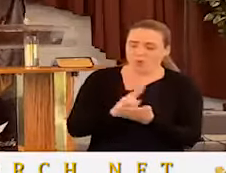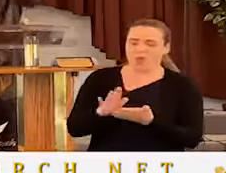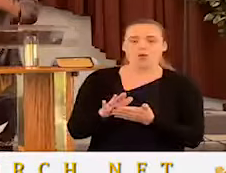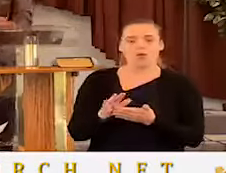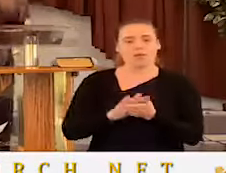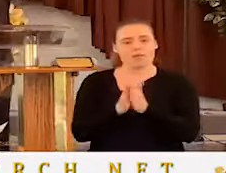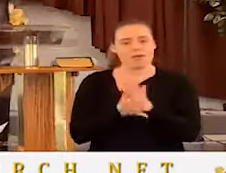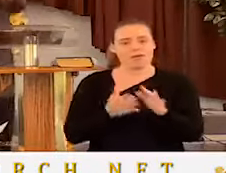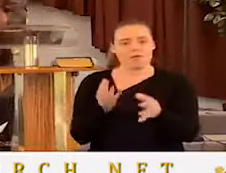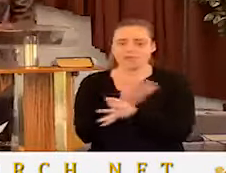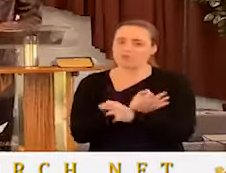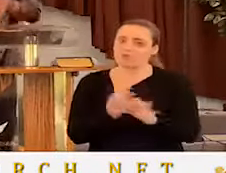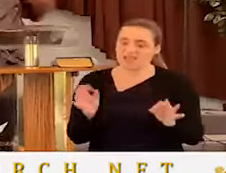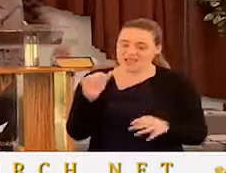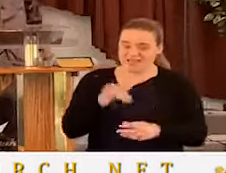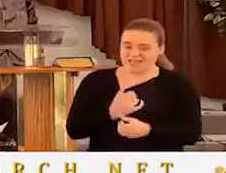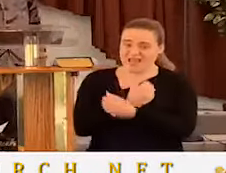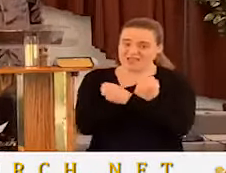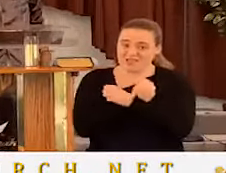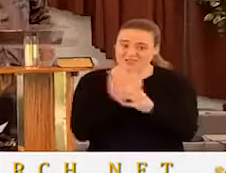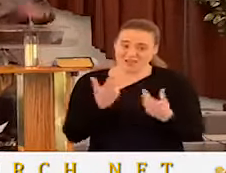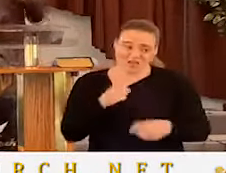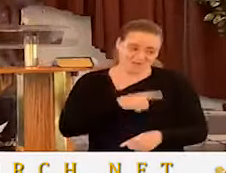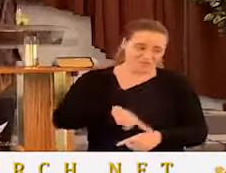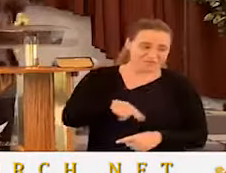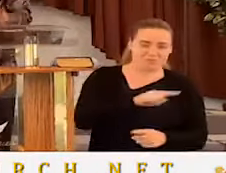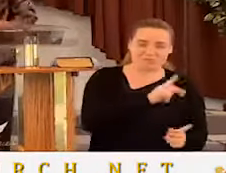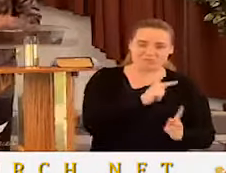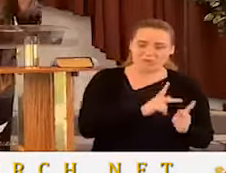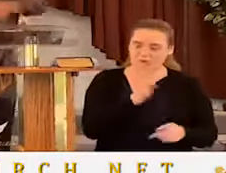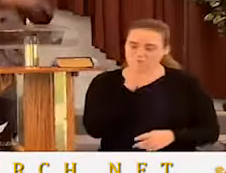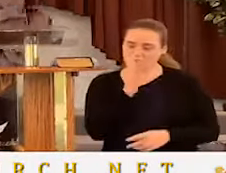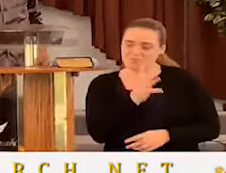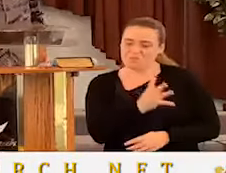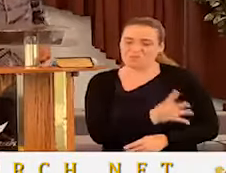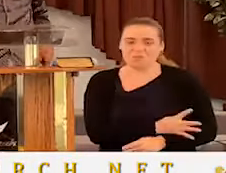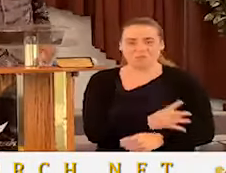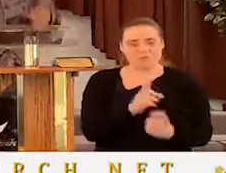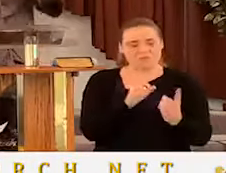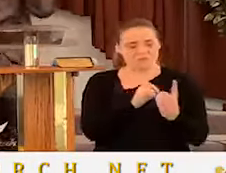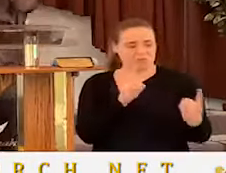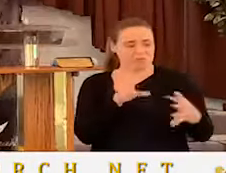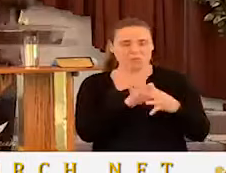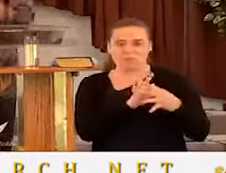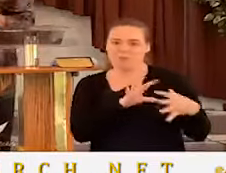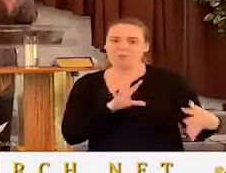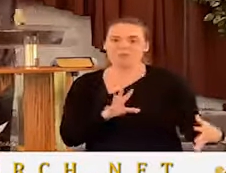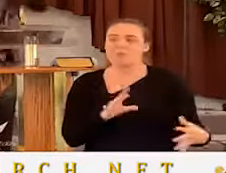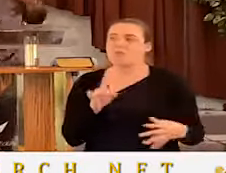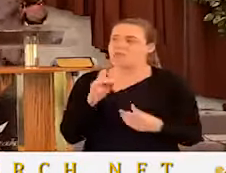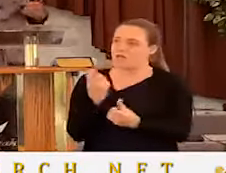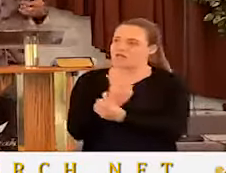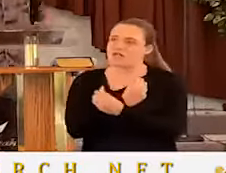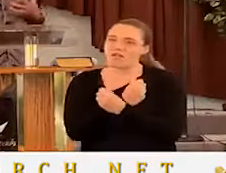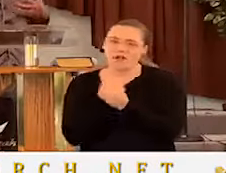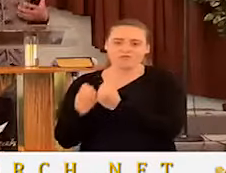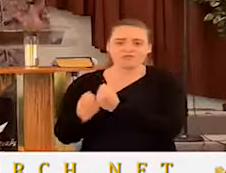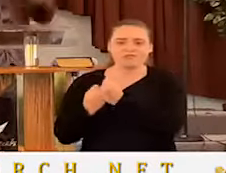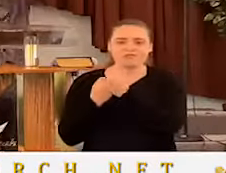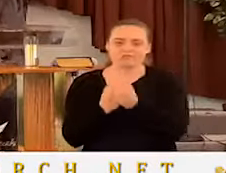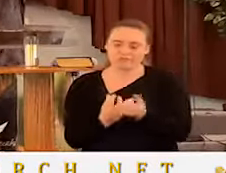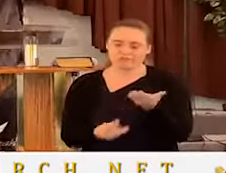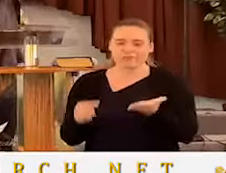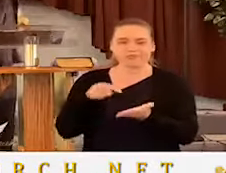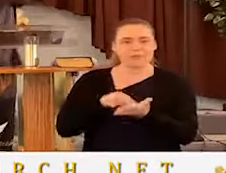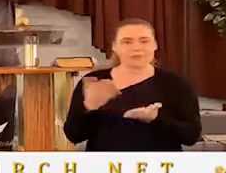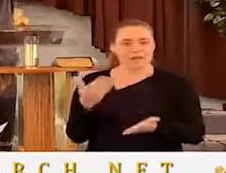free. It was love. When you rejected me, love kept me. When you abandoned me, love held me back. When you walked away, love picked